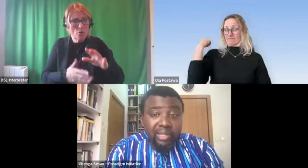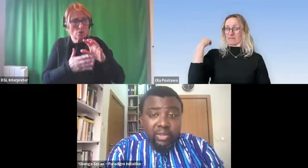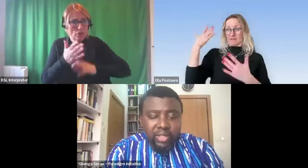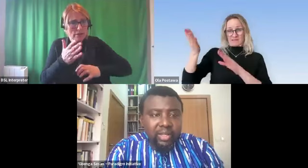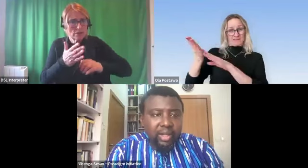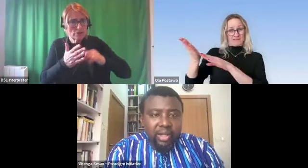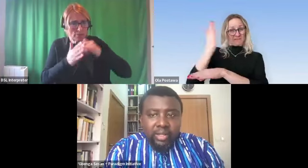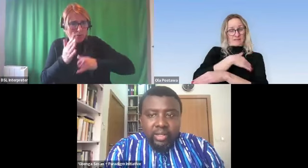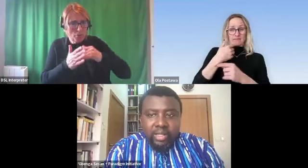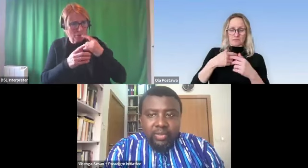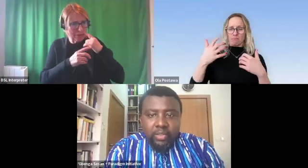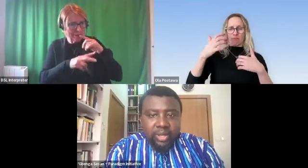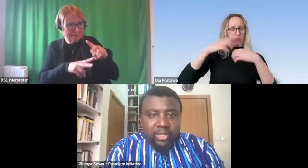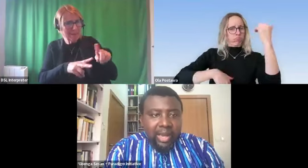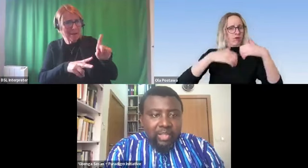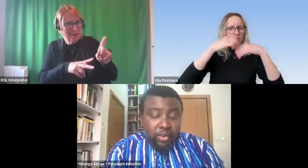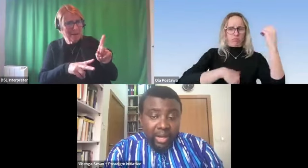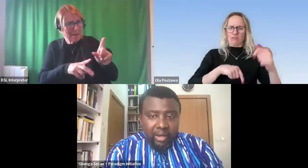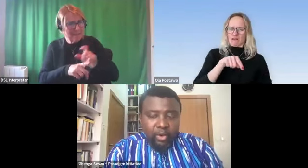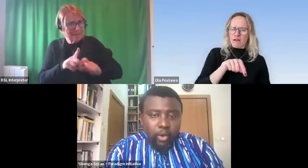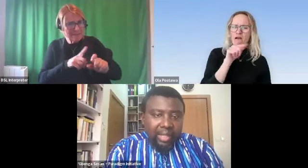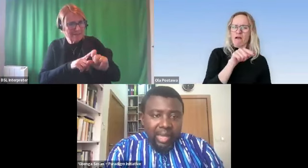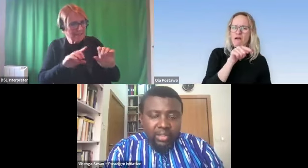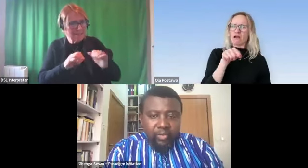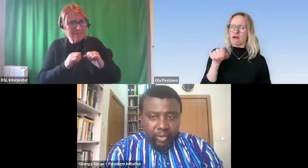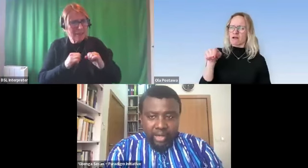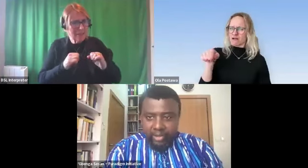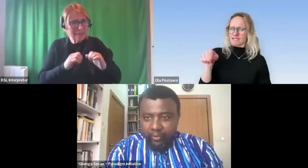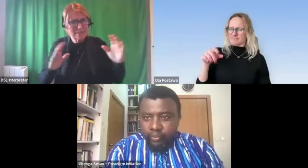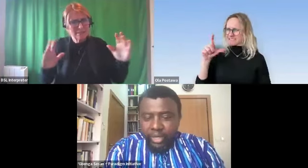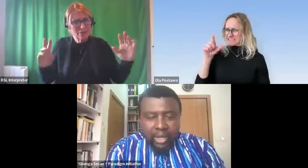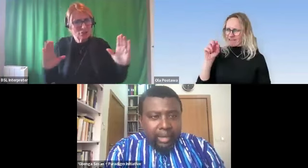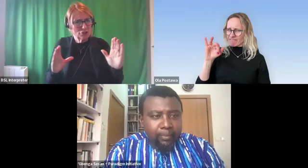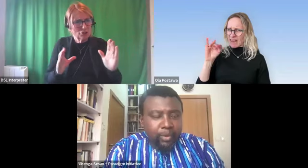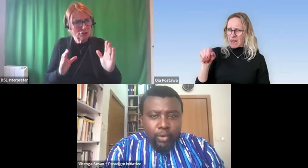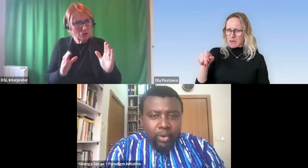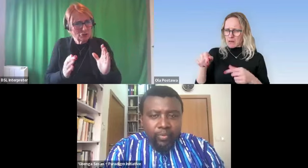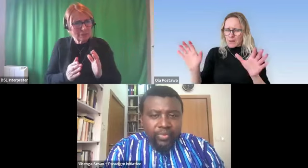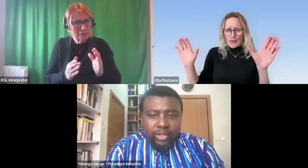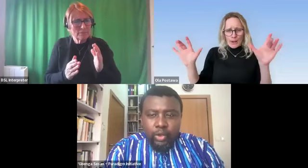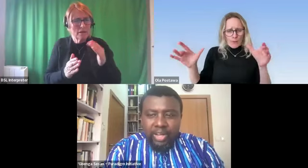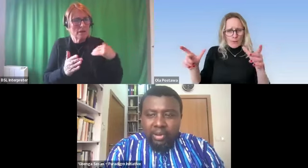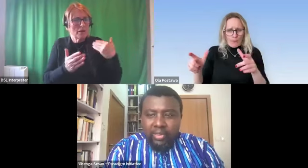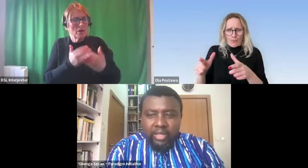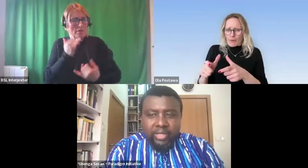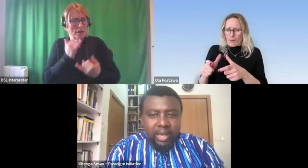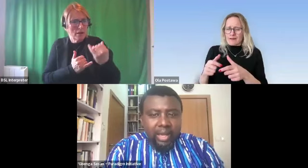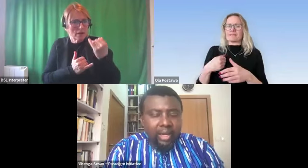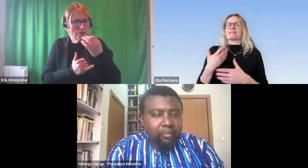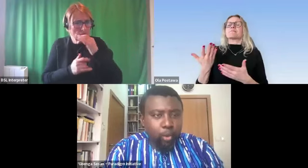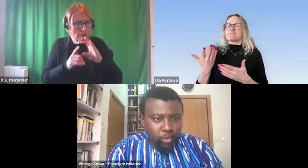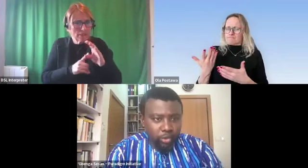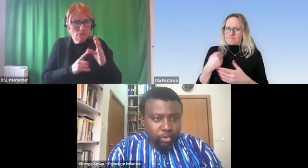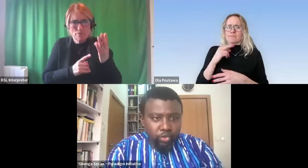were beginning to see the civic space shrinking. But over the last few years, we've started talking about